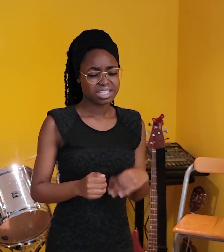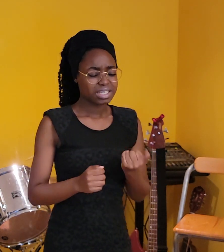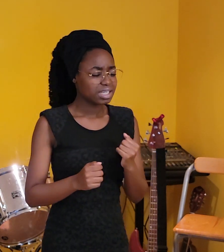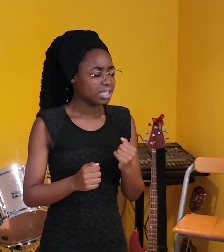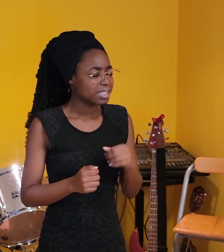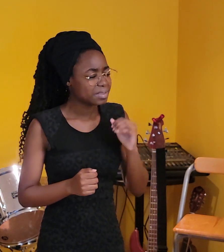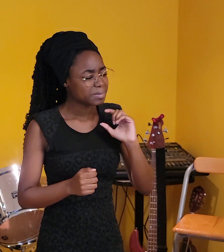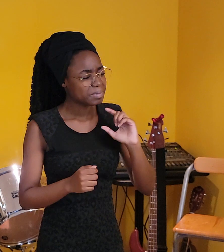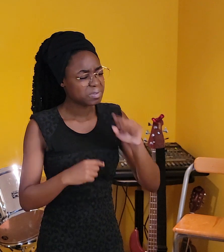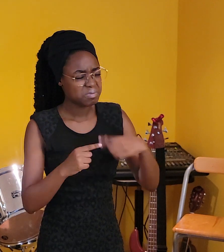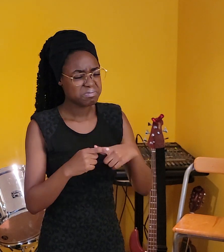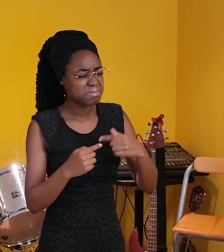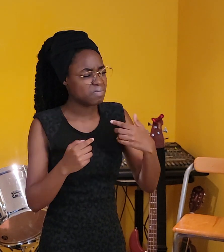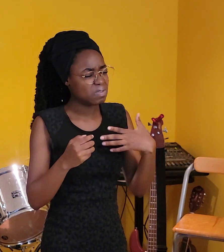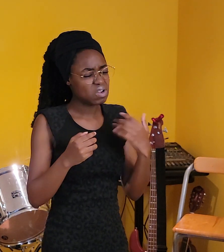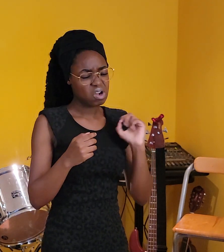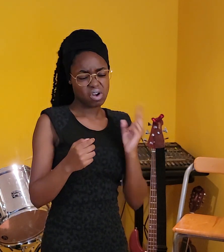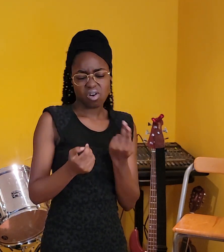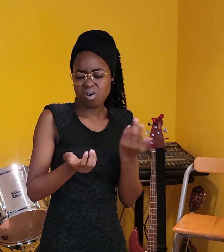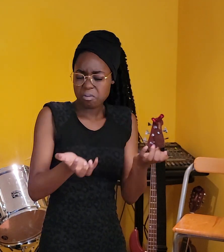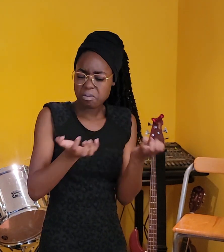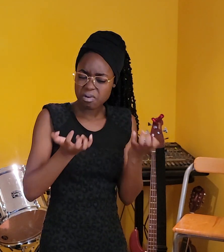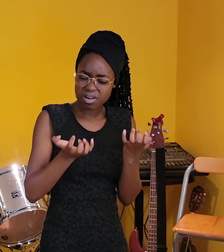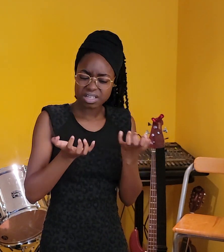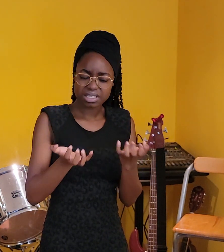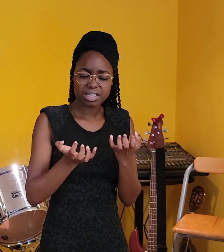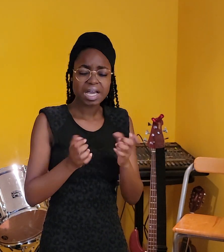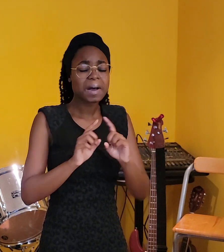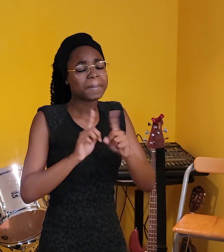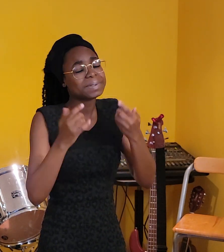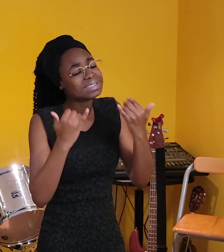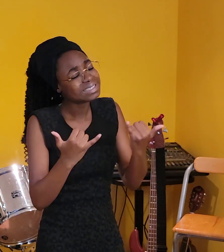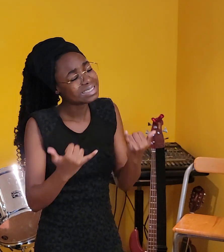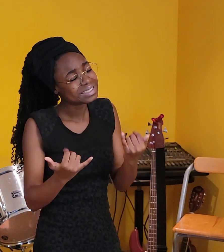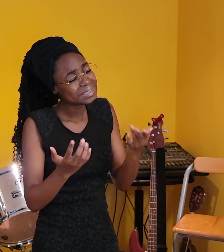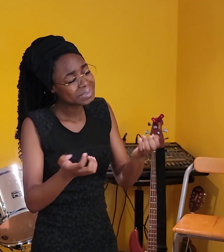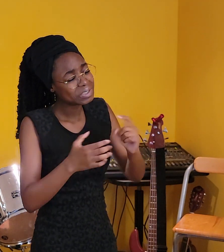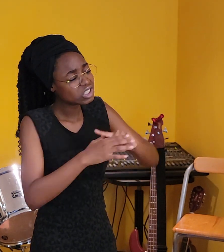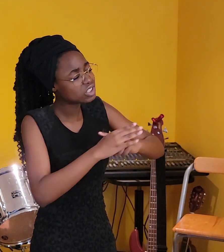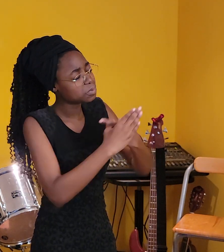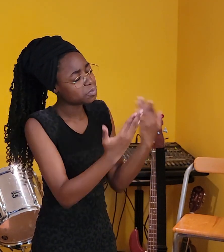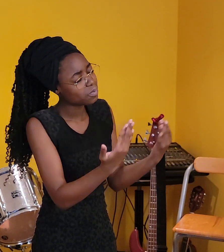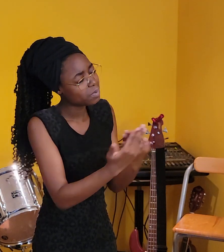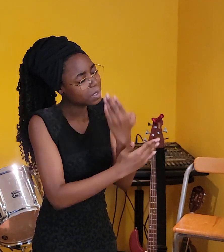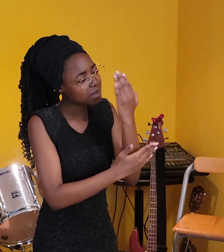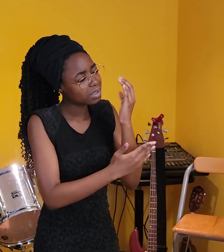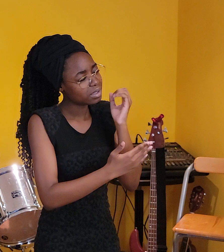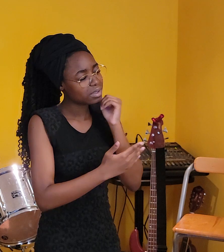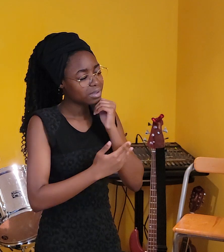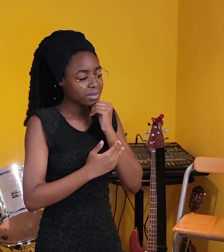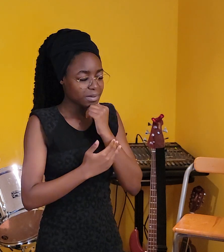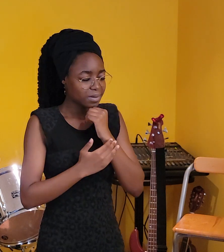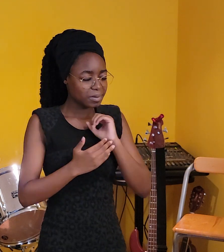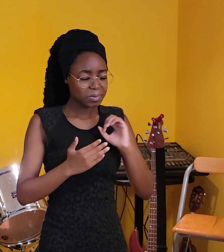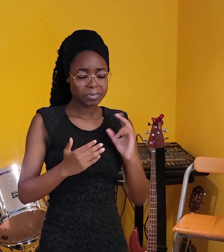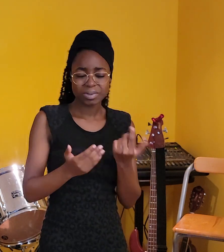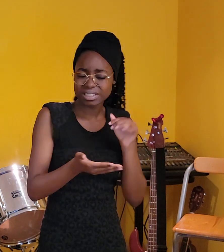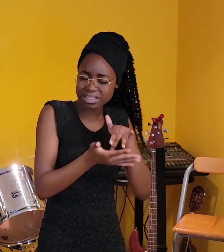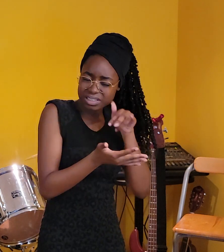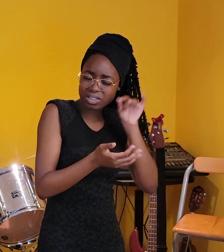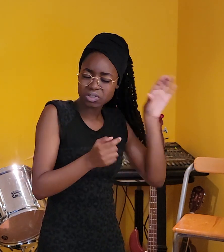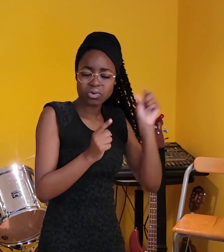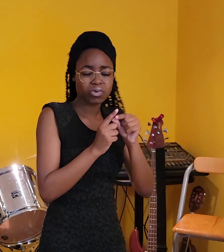God, we want to start afresh with you. As we go into your word, give us the understanding that we need so we can pray and